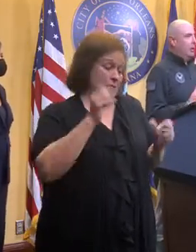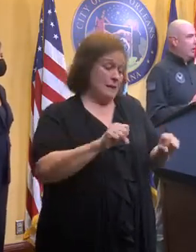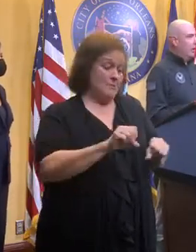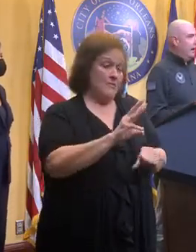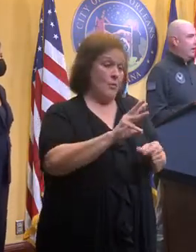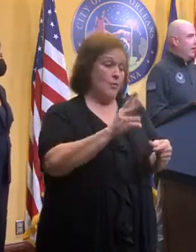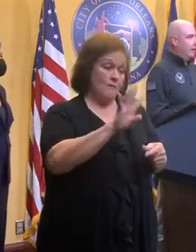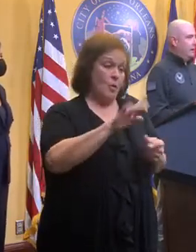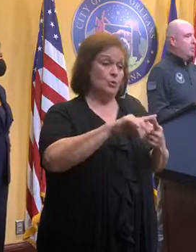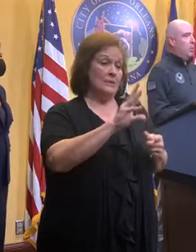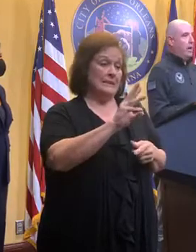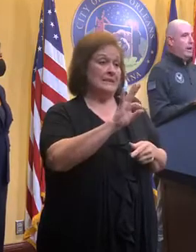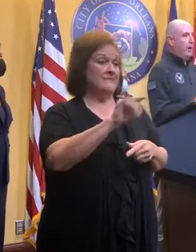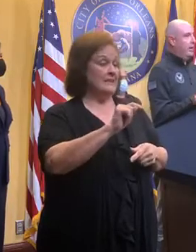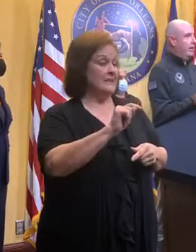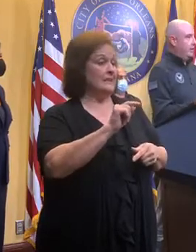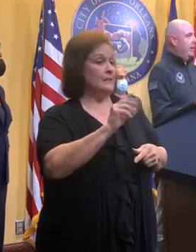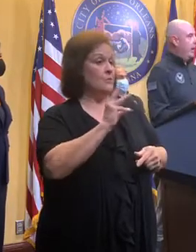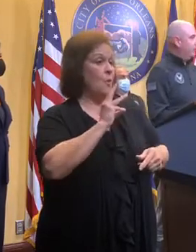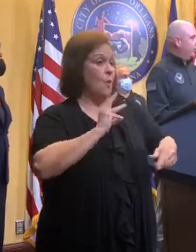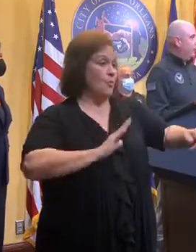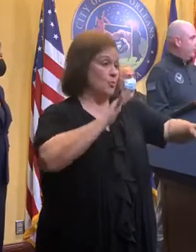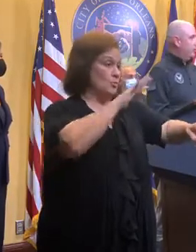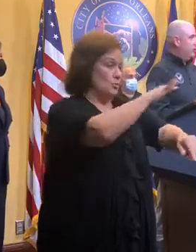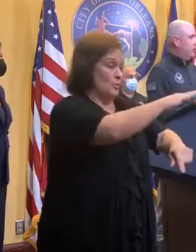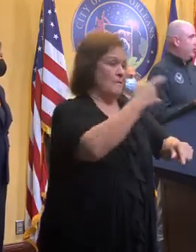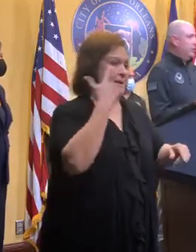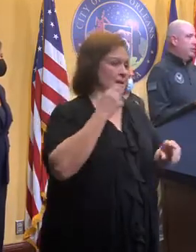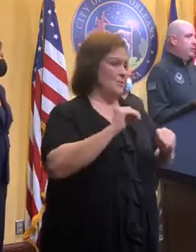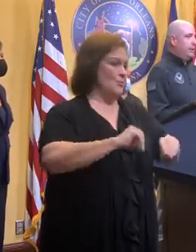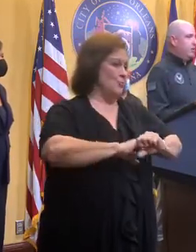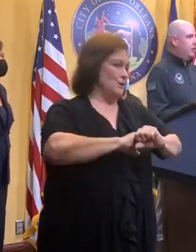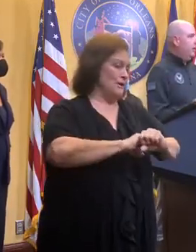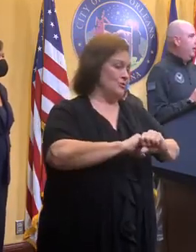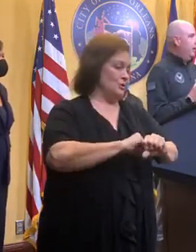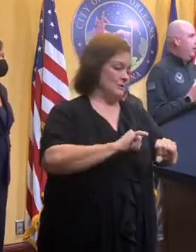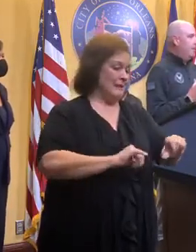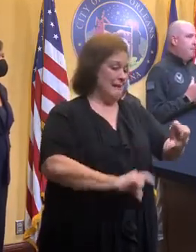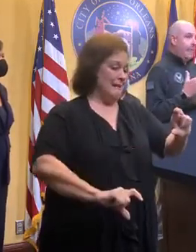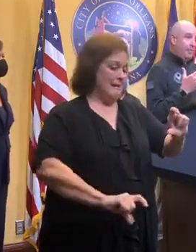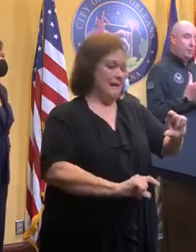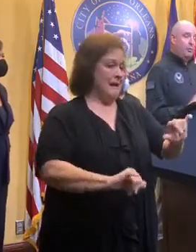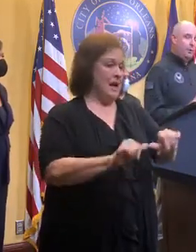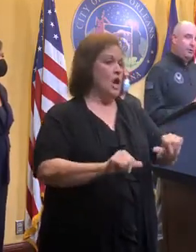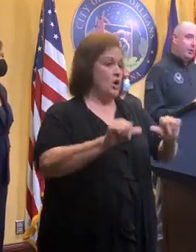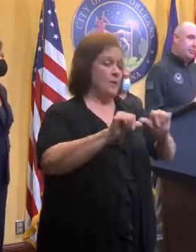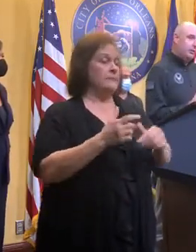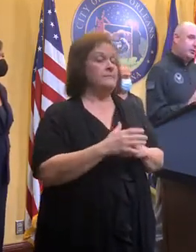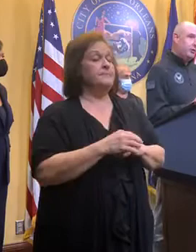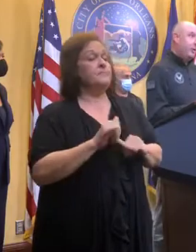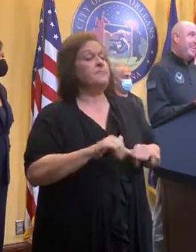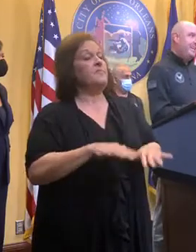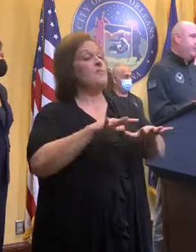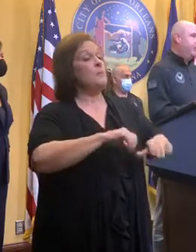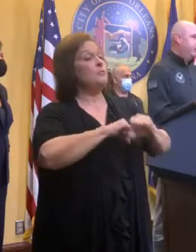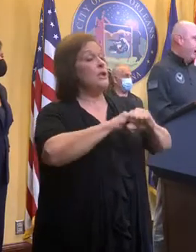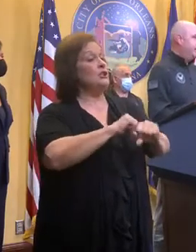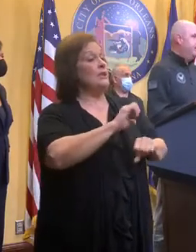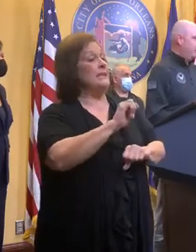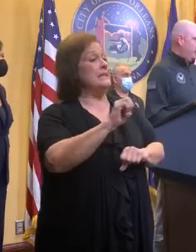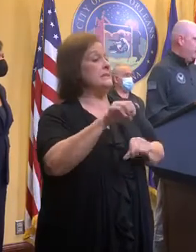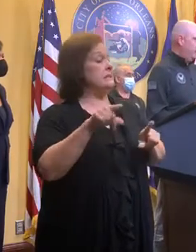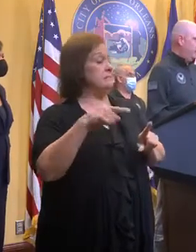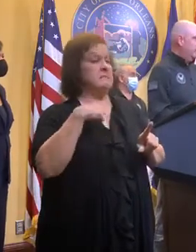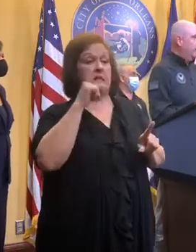surge along that Lake Bourne area and the area outside levee protection in Orleans Parish. At this point, the Flood Protection Authority East does